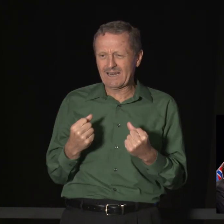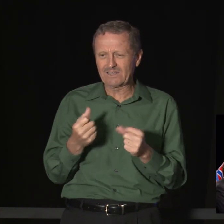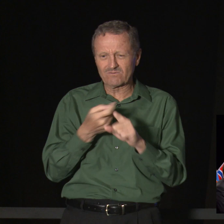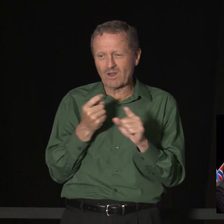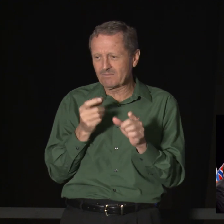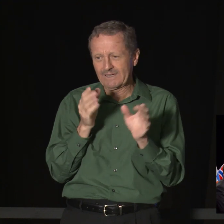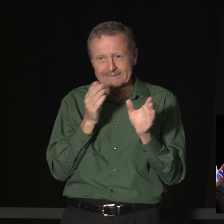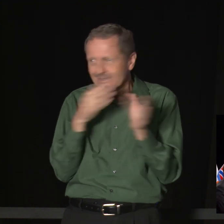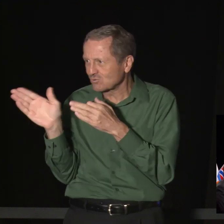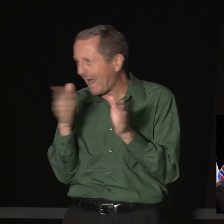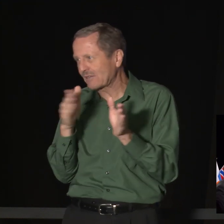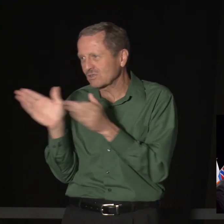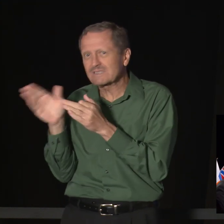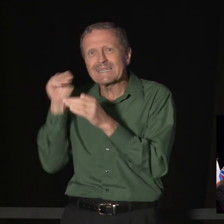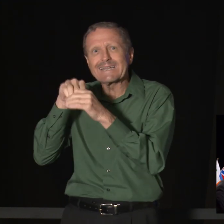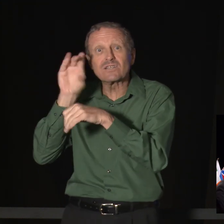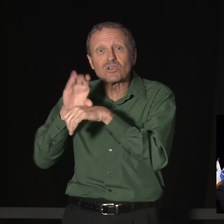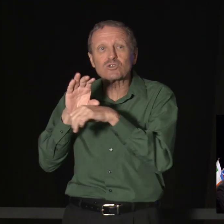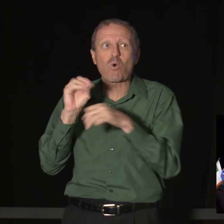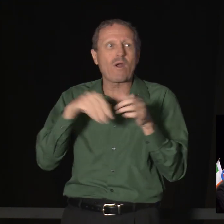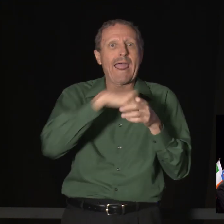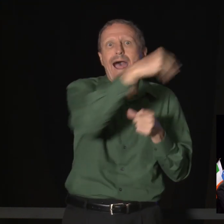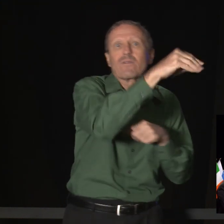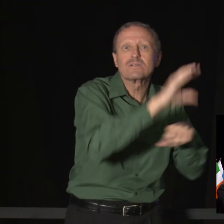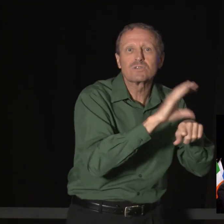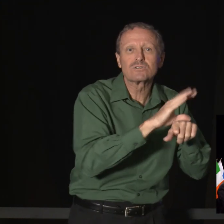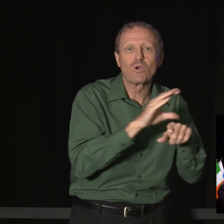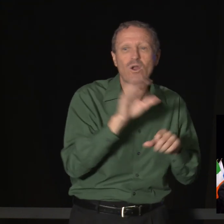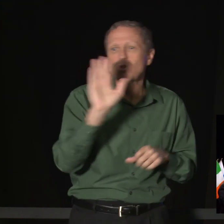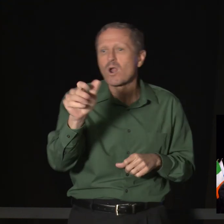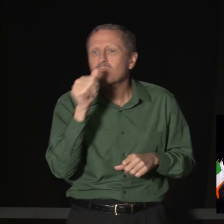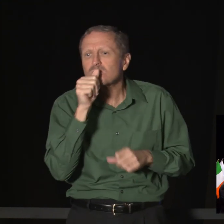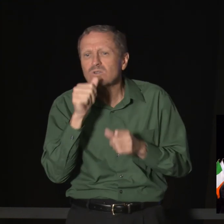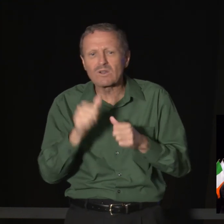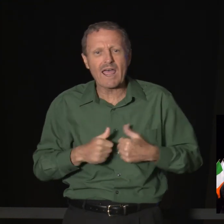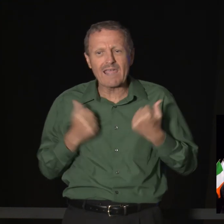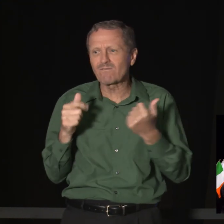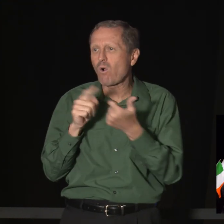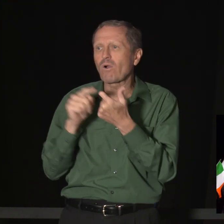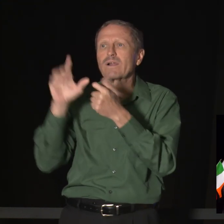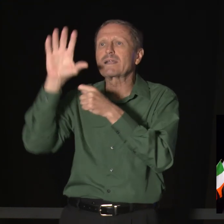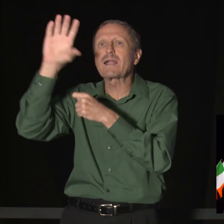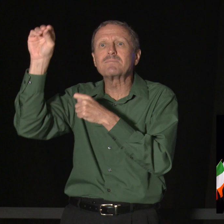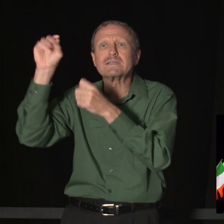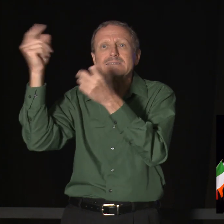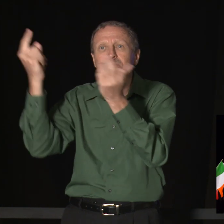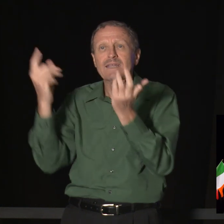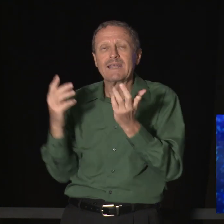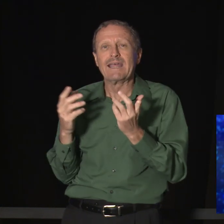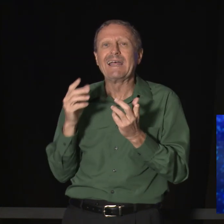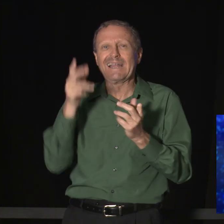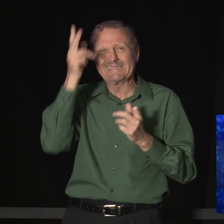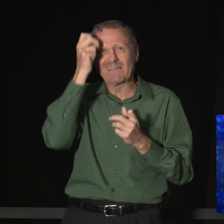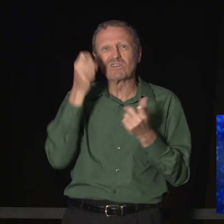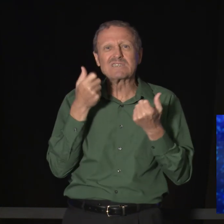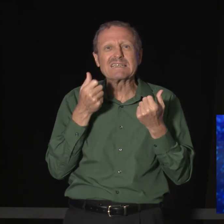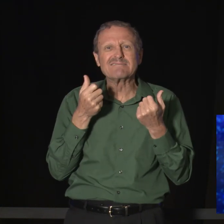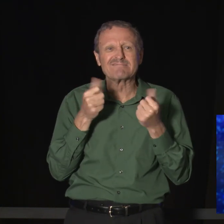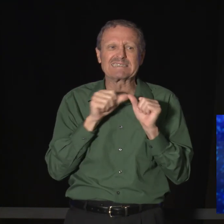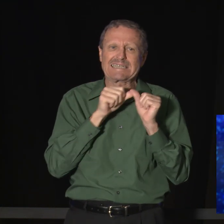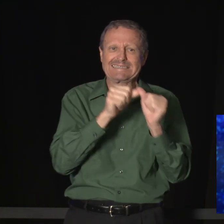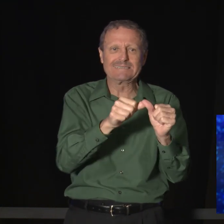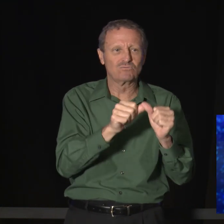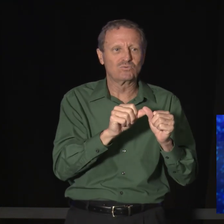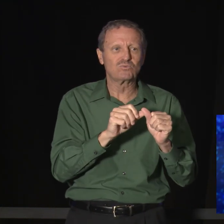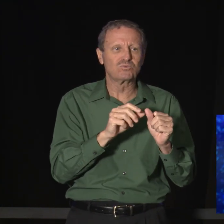the distraction in the church or out of the church, in our personal lives or in the corporate, whatever it's been, the devil will continue to wreak it, but we're going to go